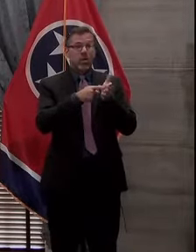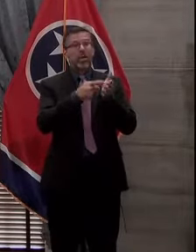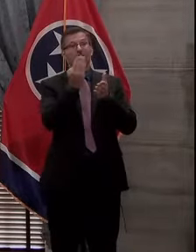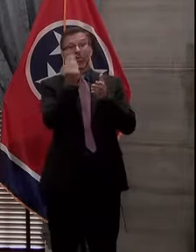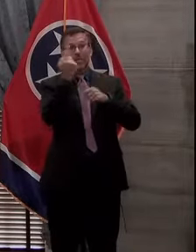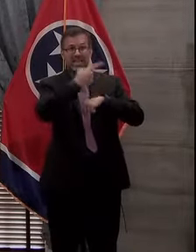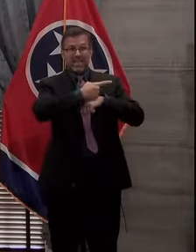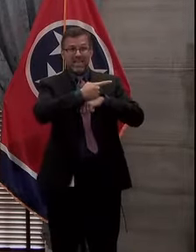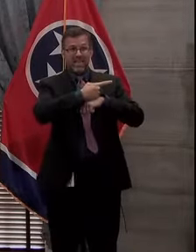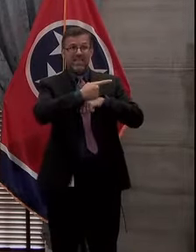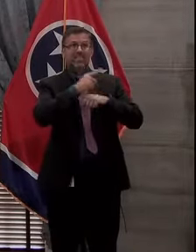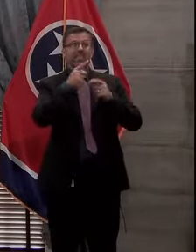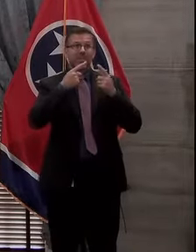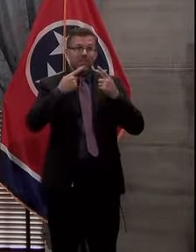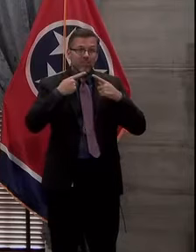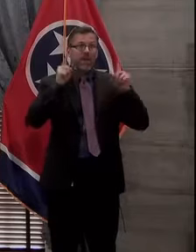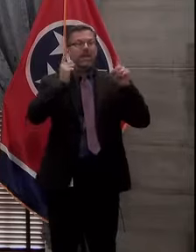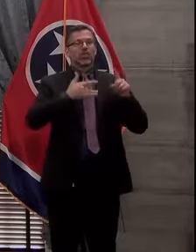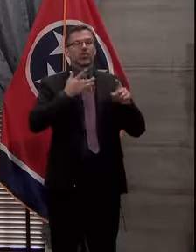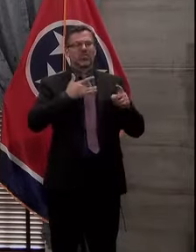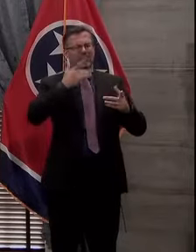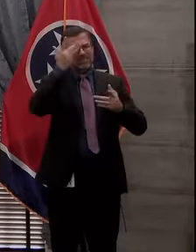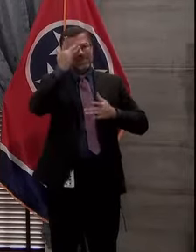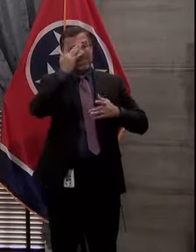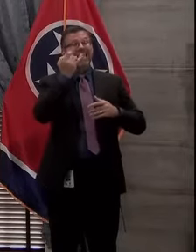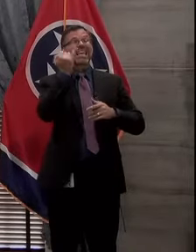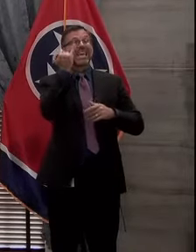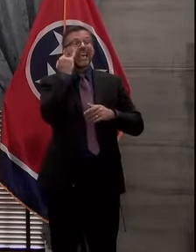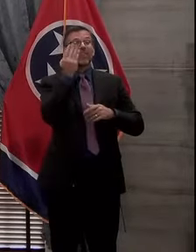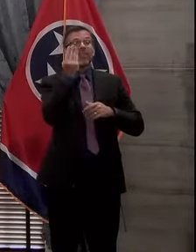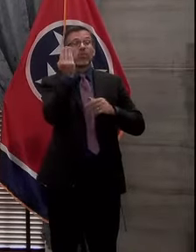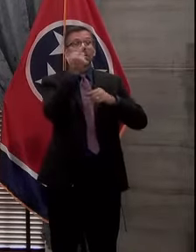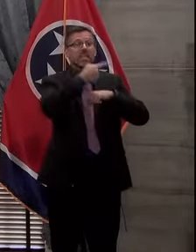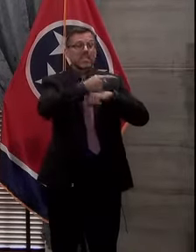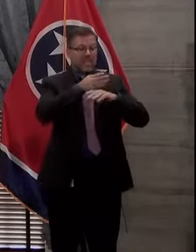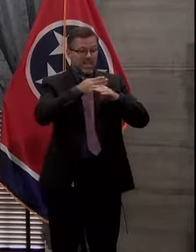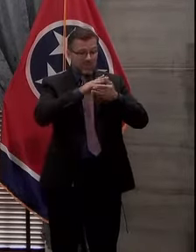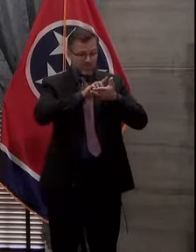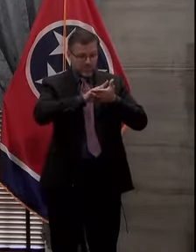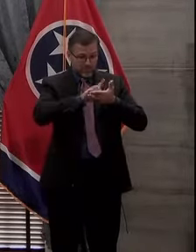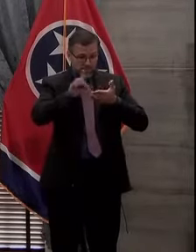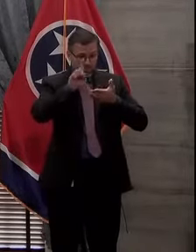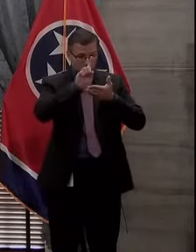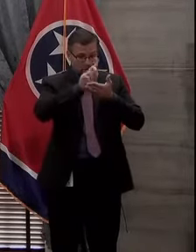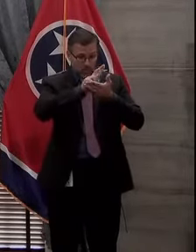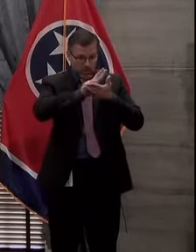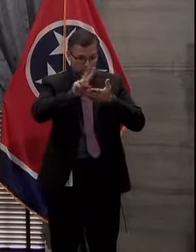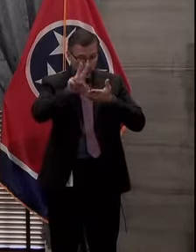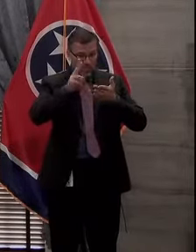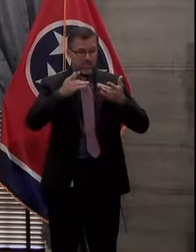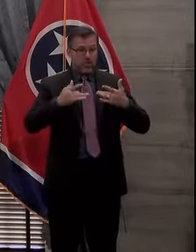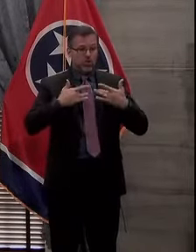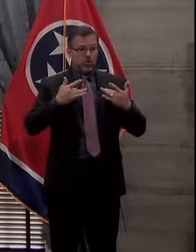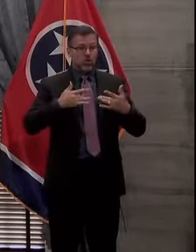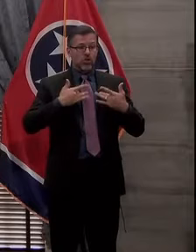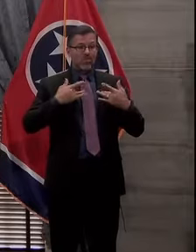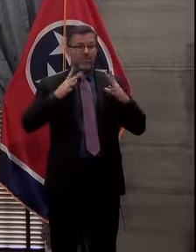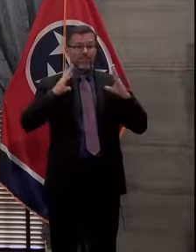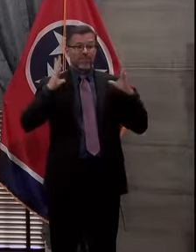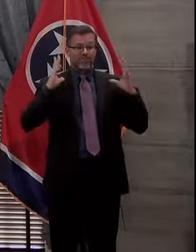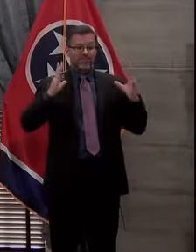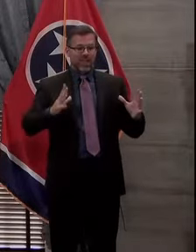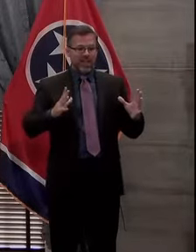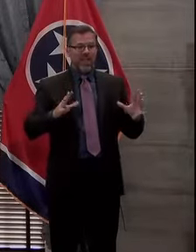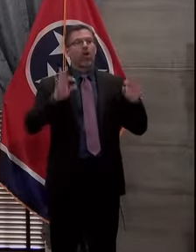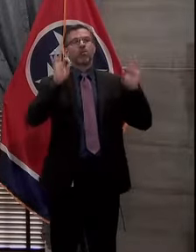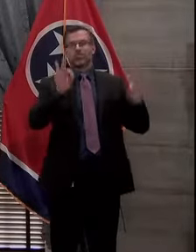days. If after those 14 days you don't develop symptoms, again, good to go. You do not have to have a test at the end of that